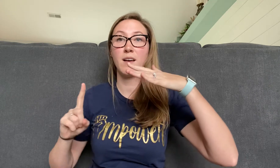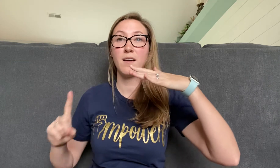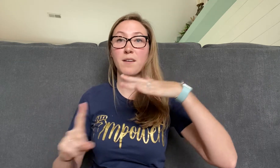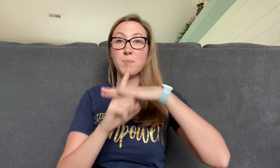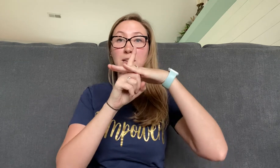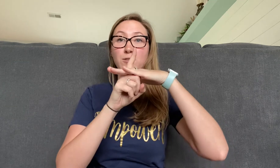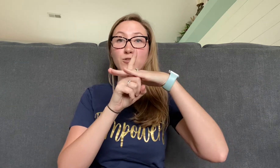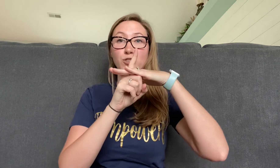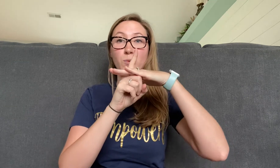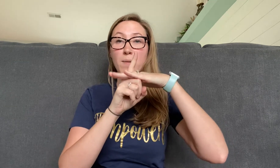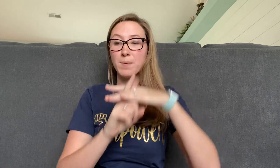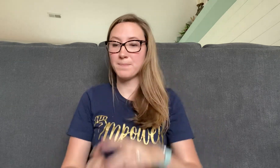Appear, show up.